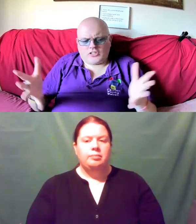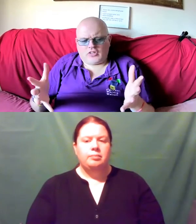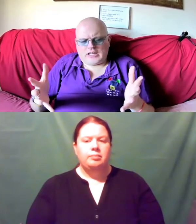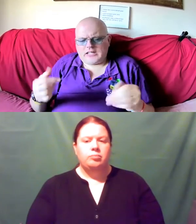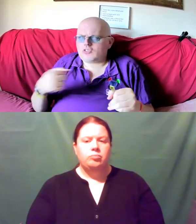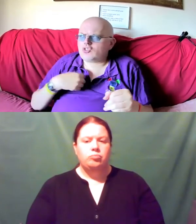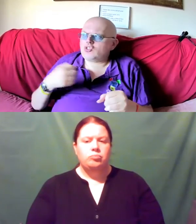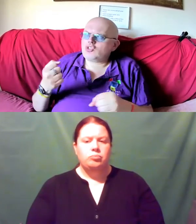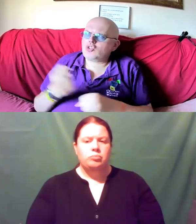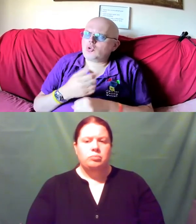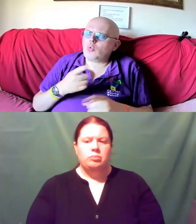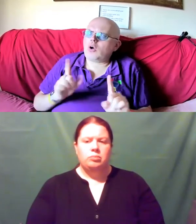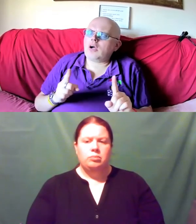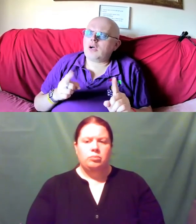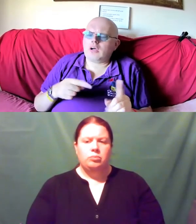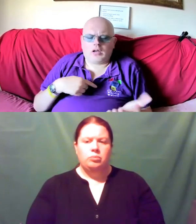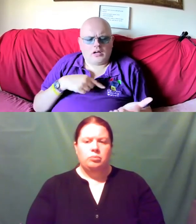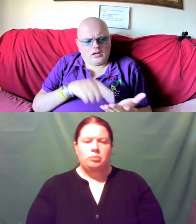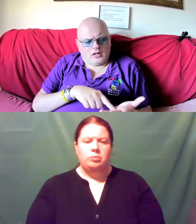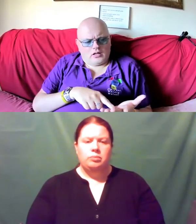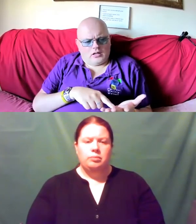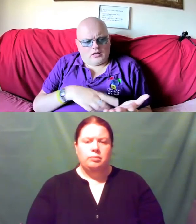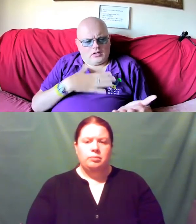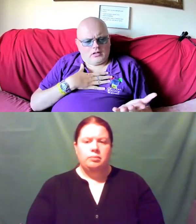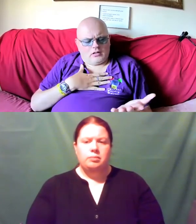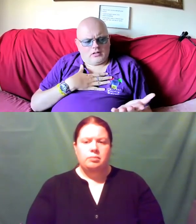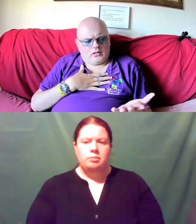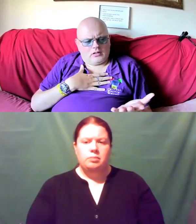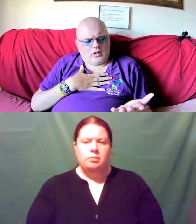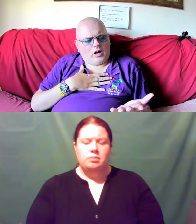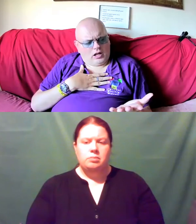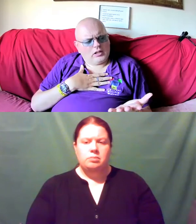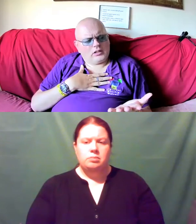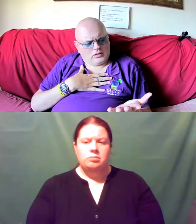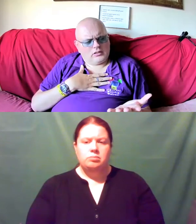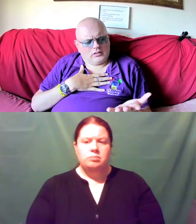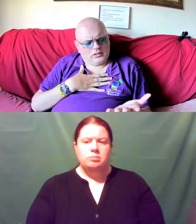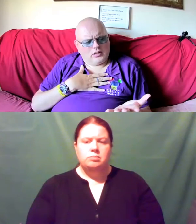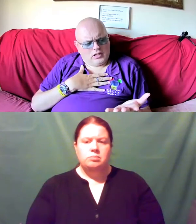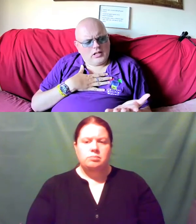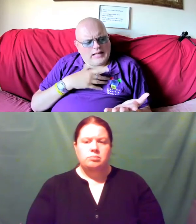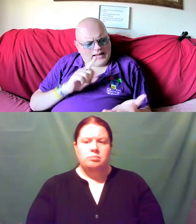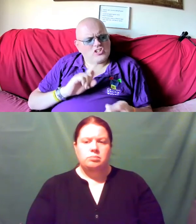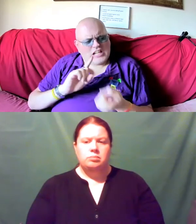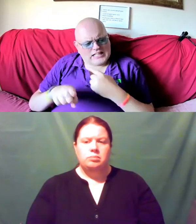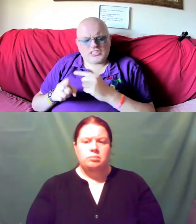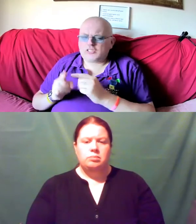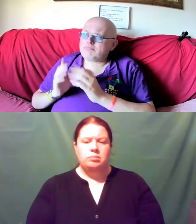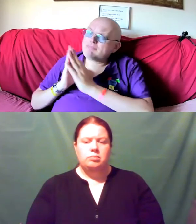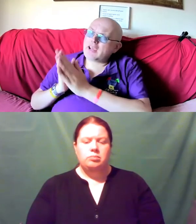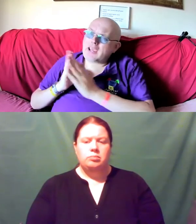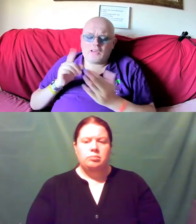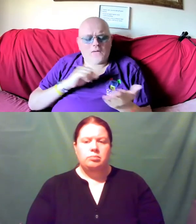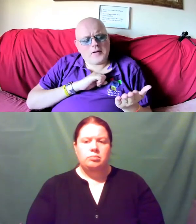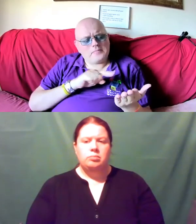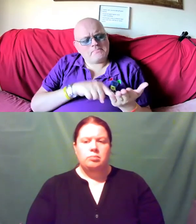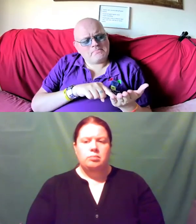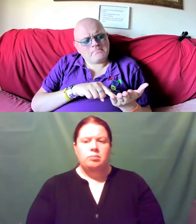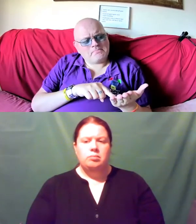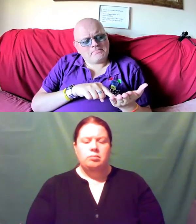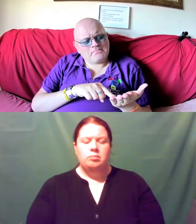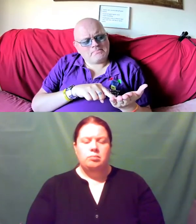And that felt prophetic to me. That was one of the most concrete answers to prayer I've ever had, because it was speaking into that idea